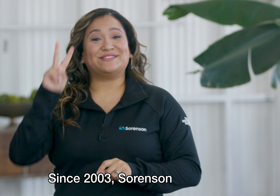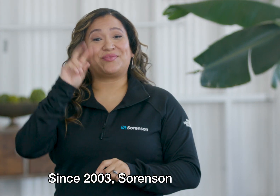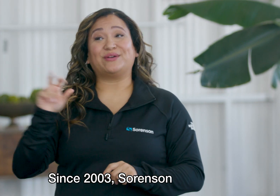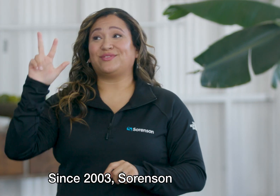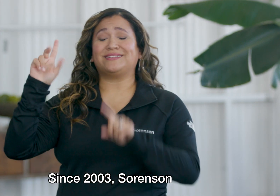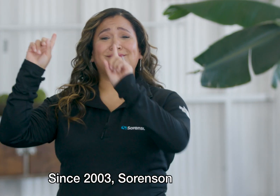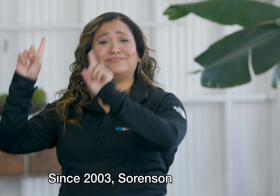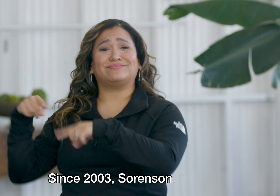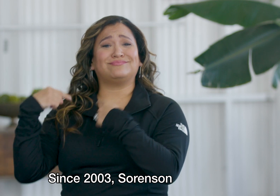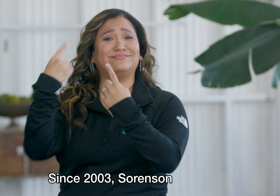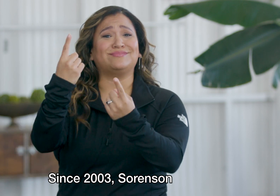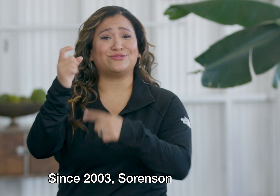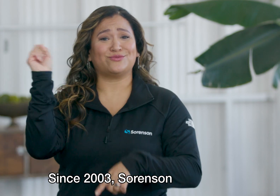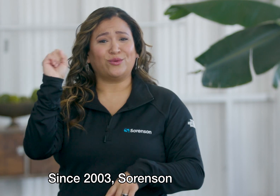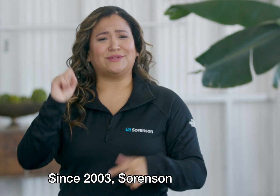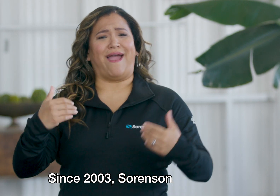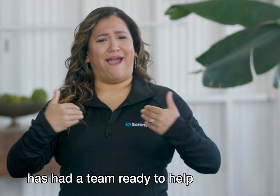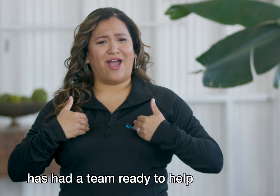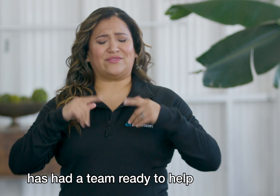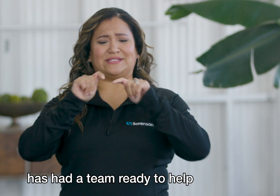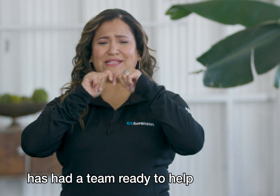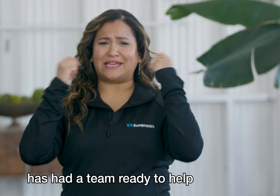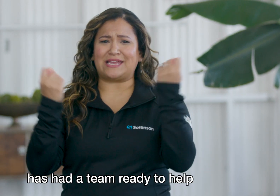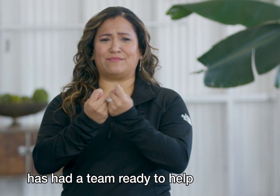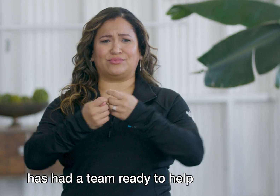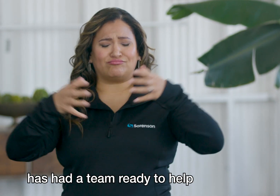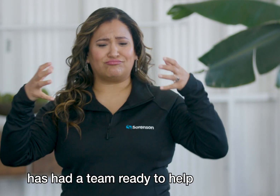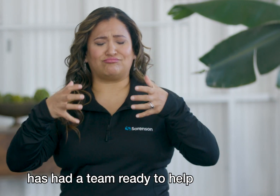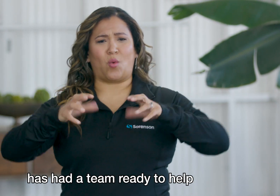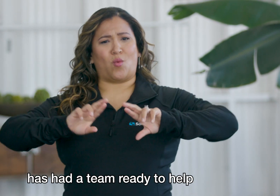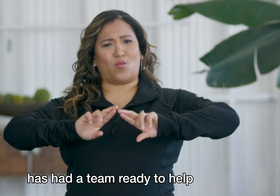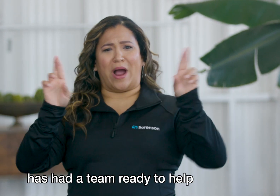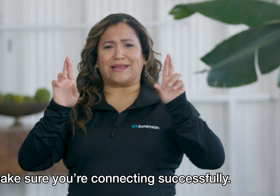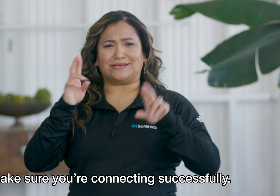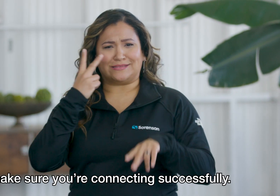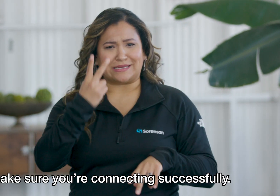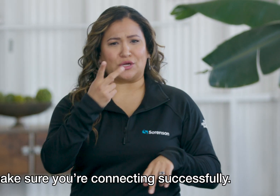Since 2003, Sorenson has had a team ready to help make sure you're connecting successfully.